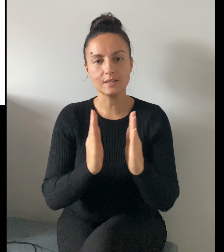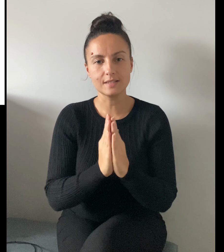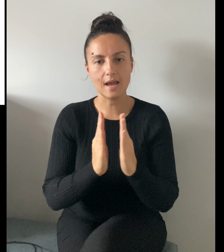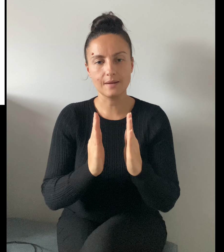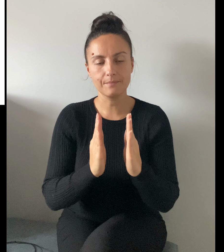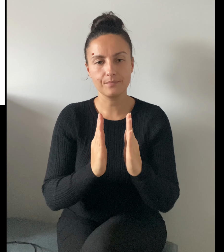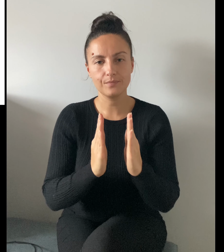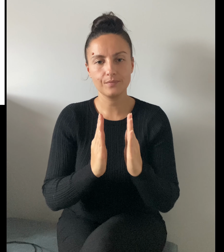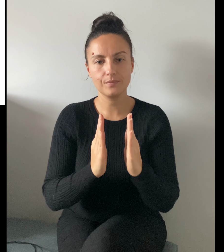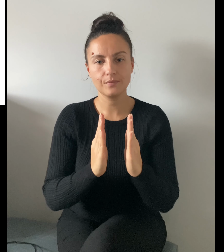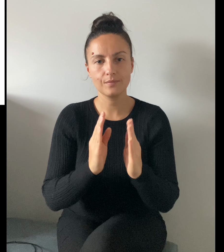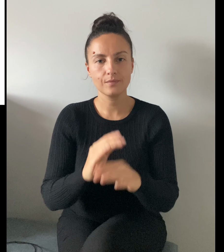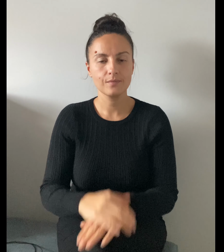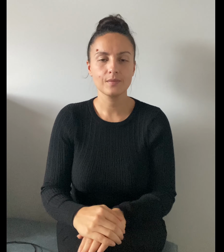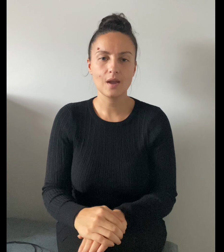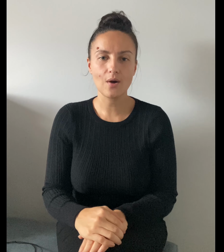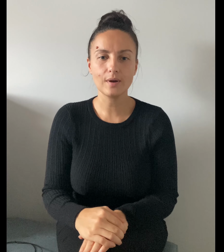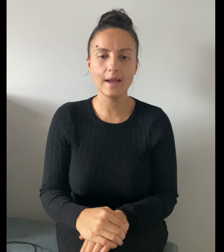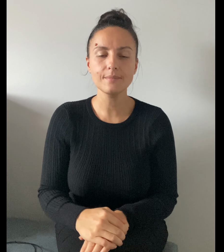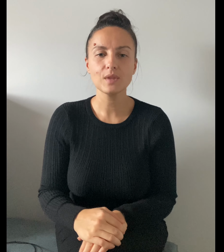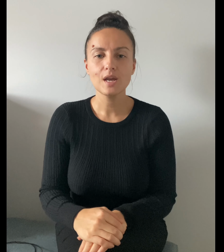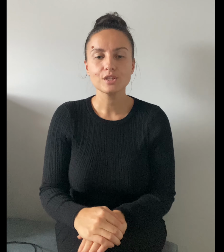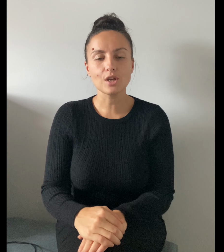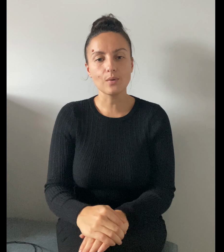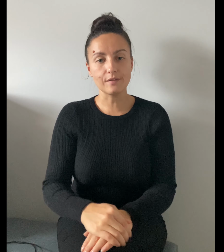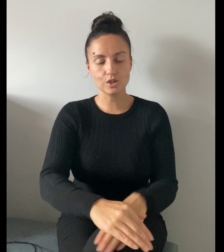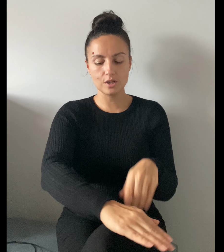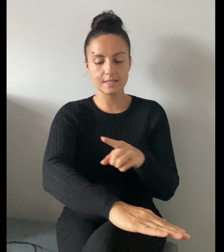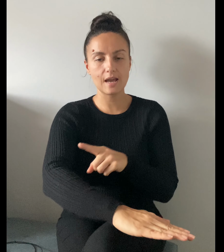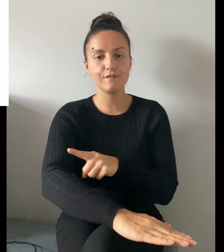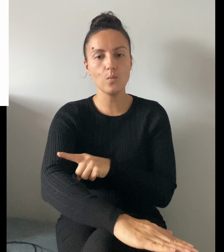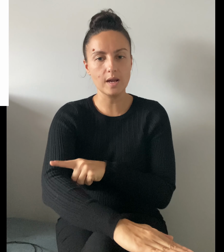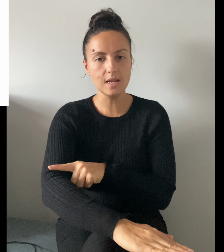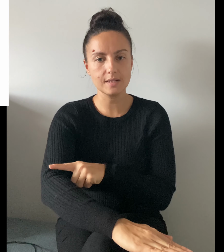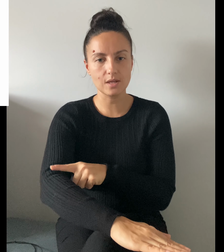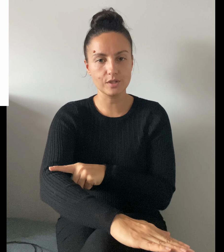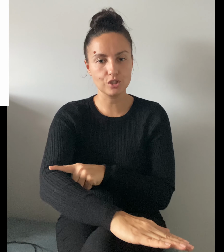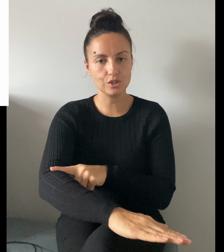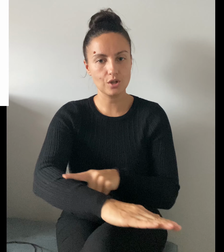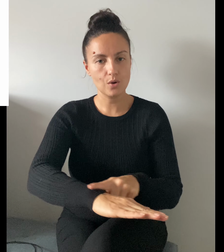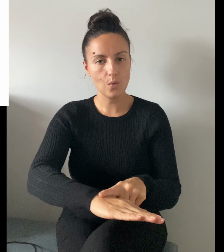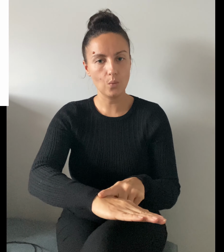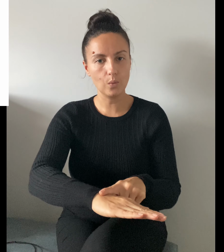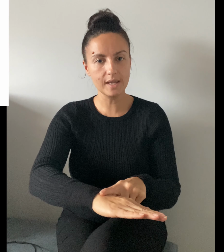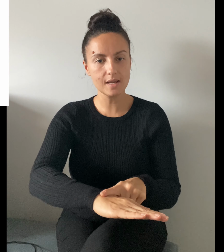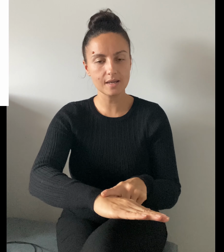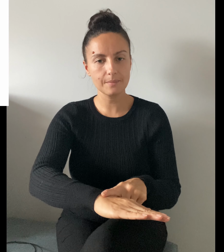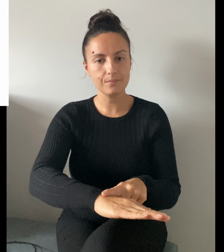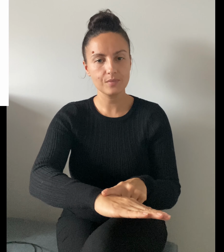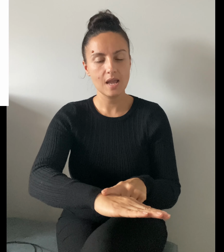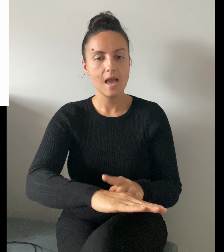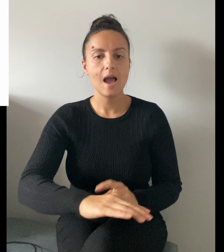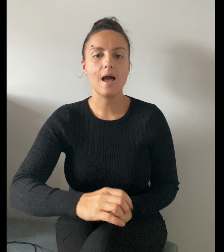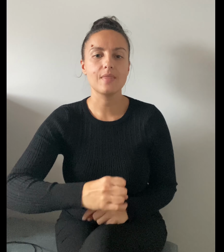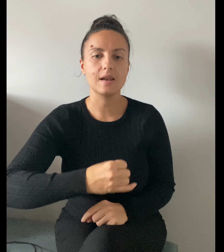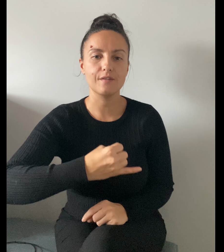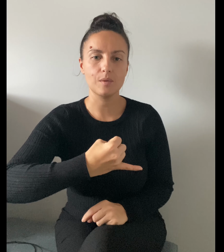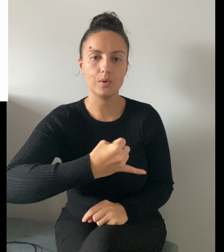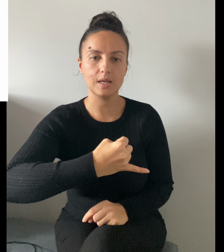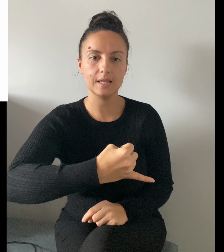Sunday. Okay, so I've shown you the sign for week, so it's just week. And then if you put your little